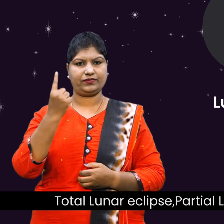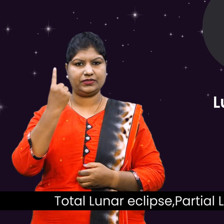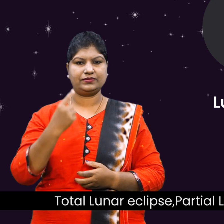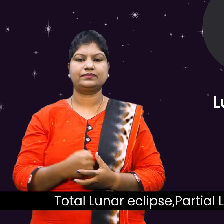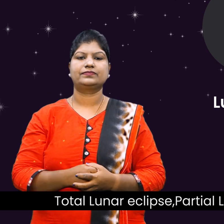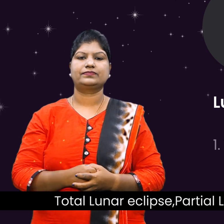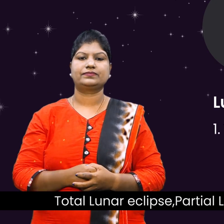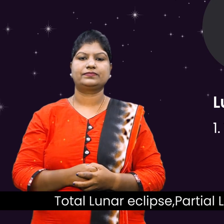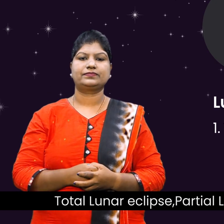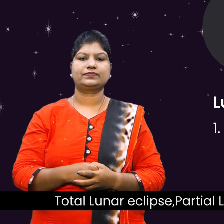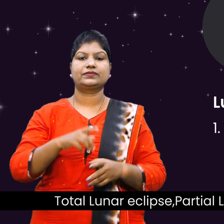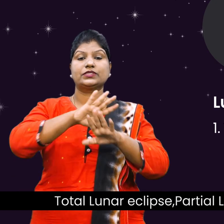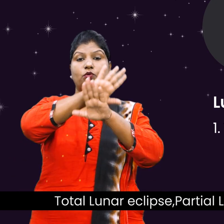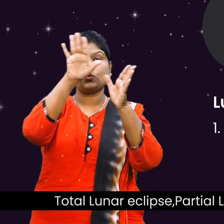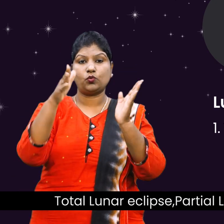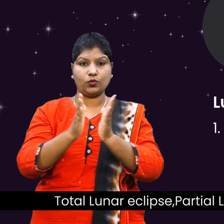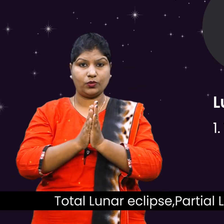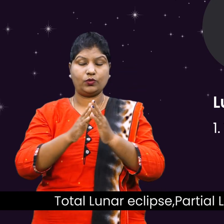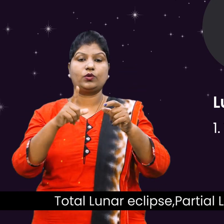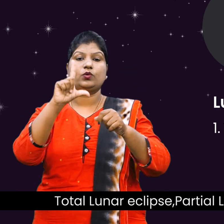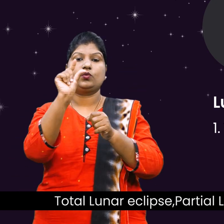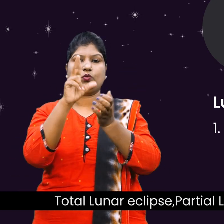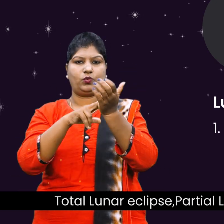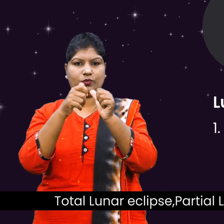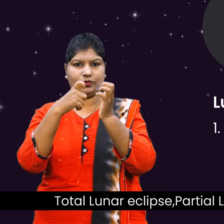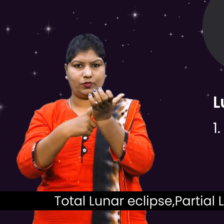First, total lunar eclipse.